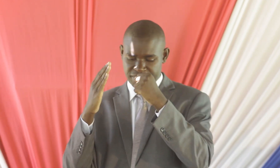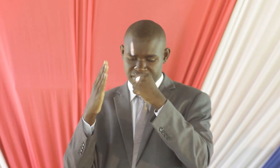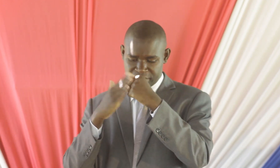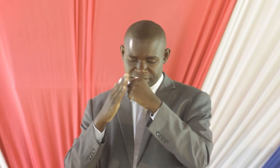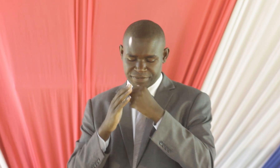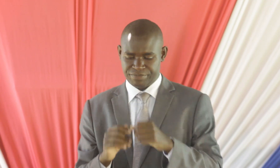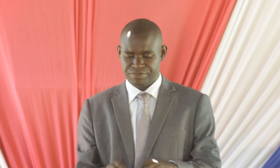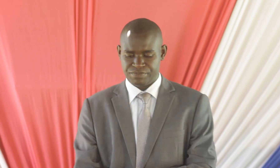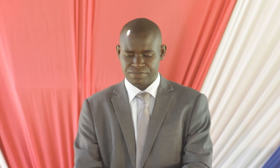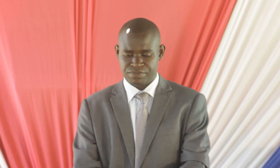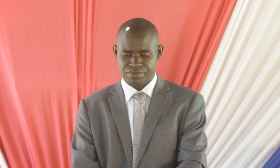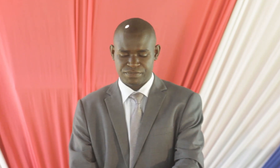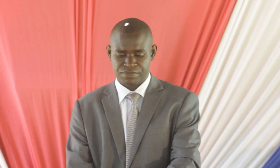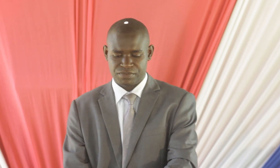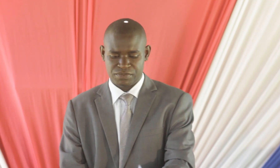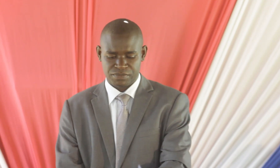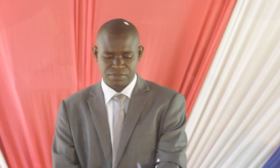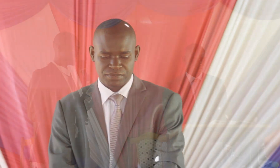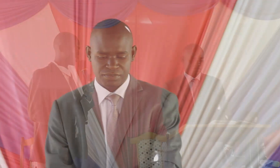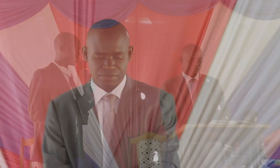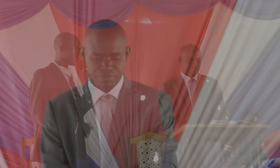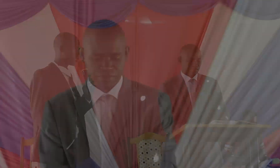1, downwards to verses 9.